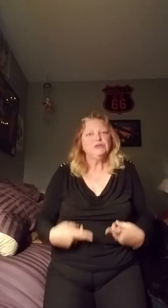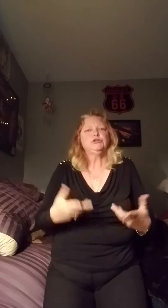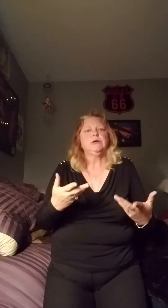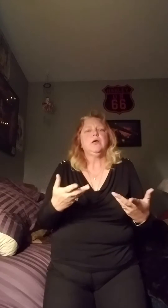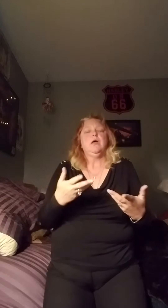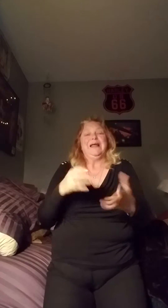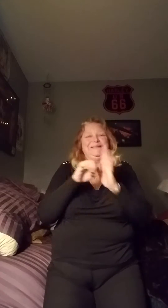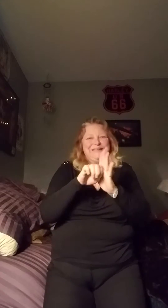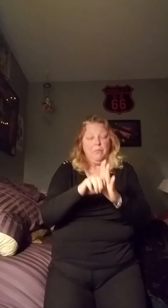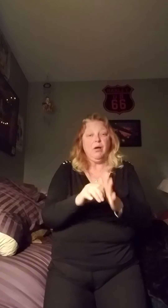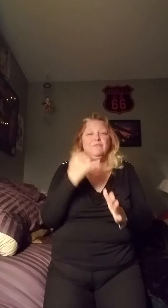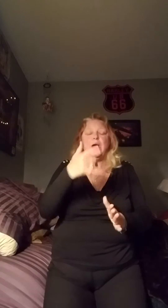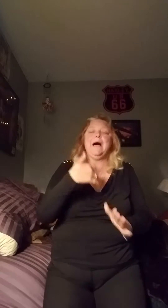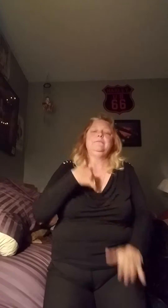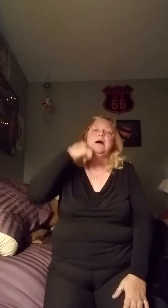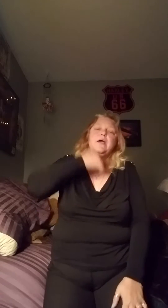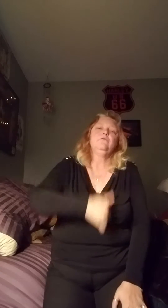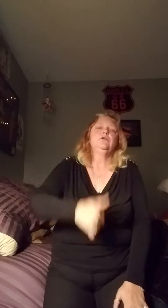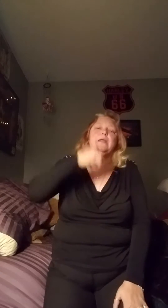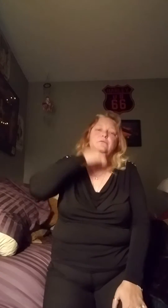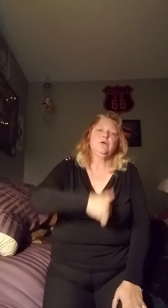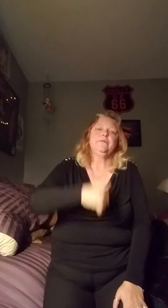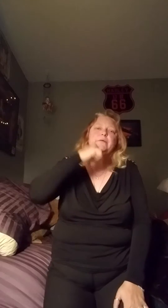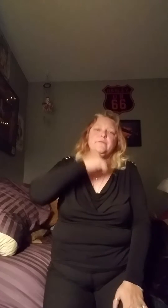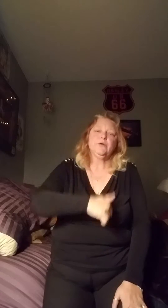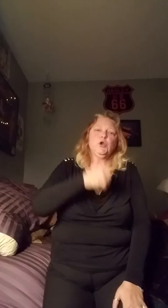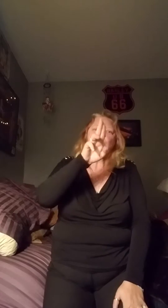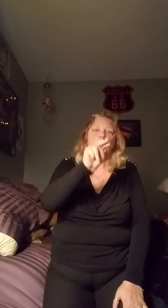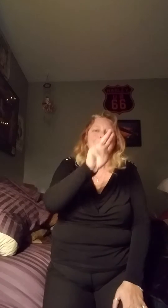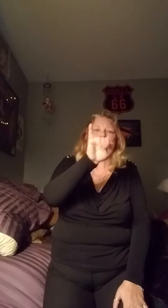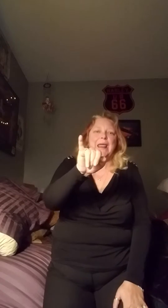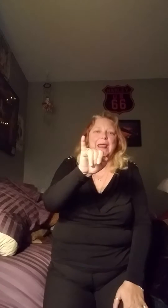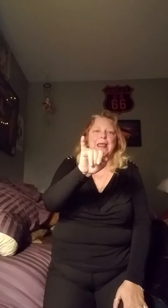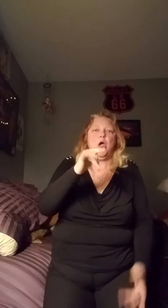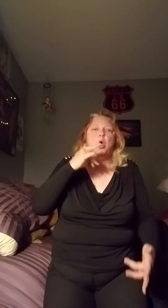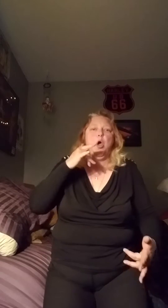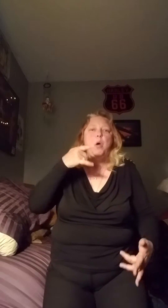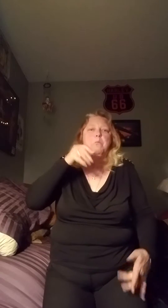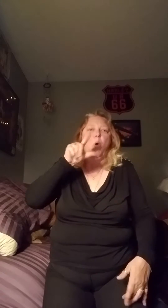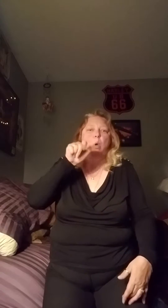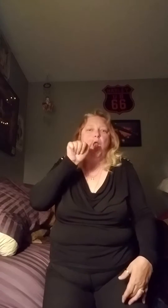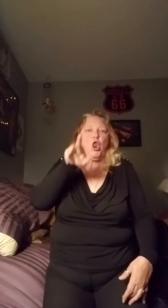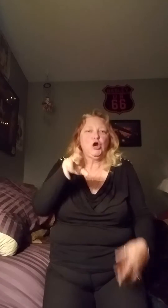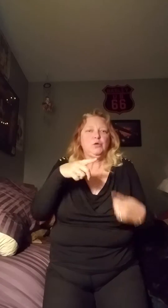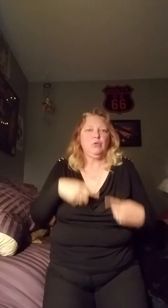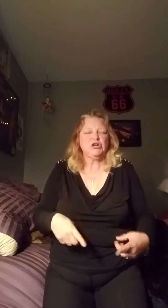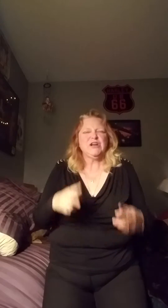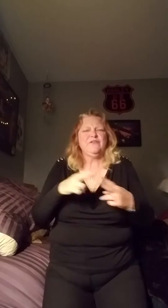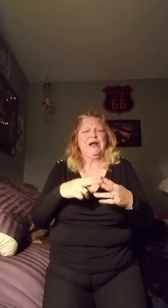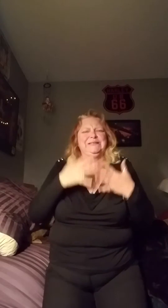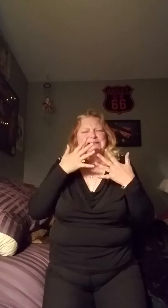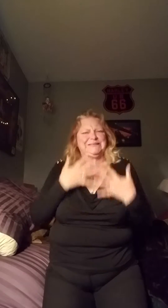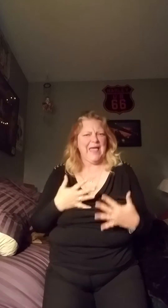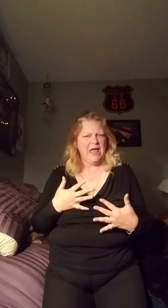you have everyday unipolar depression, that is, you feel very sad and you show other symptoms associated with